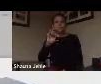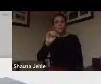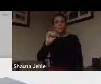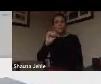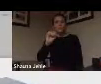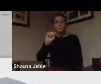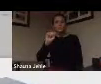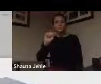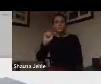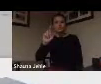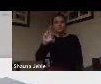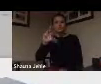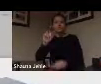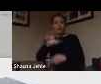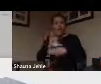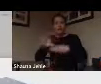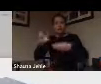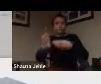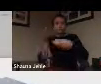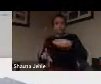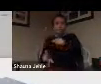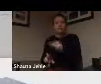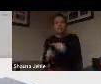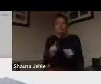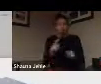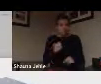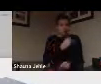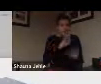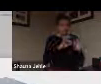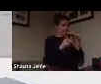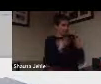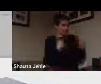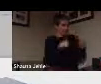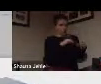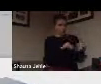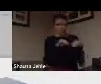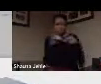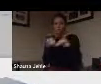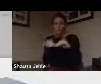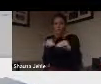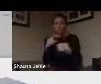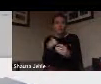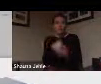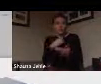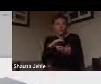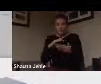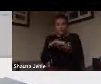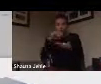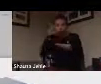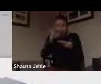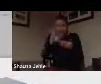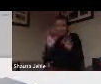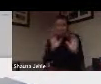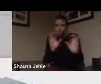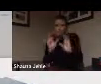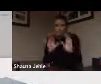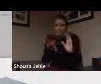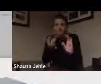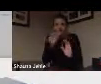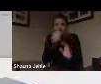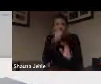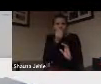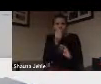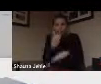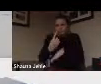we learned that, like for our family, whenever we move, finding food for the first couple weeks is, for the first few